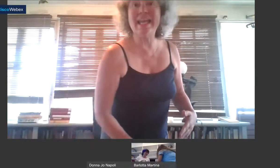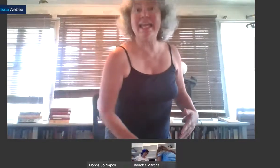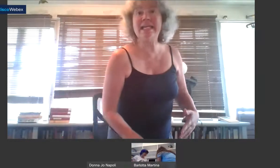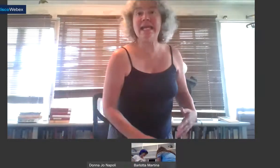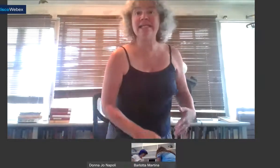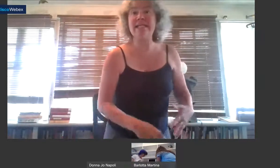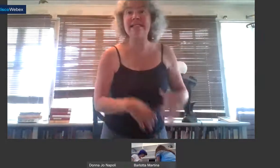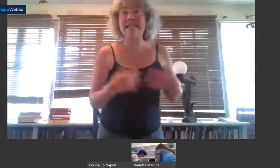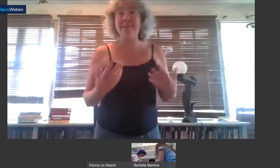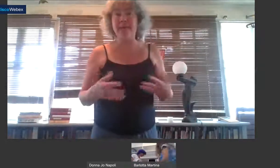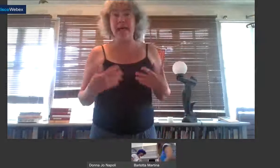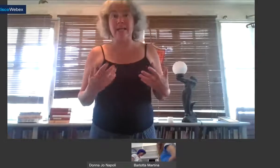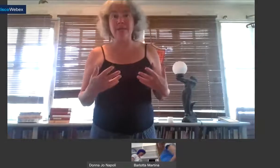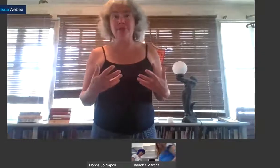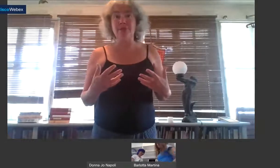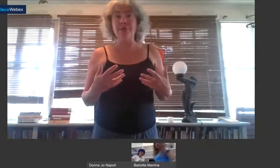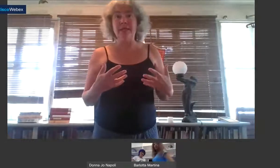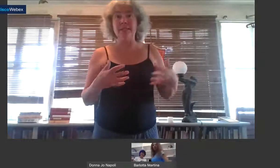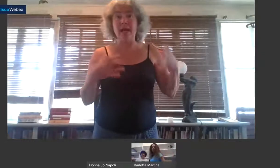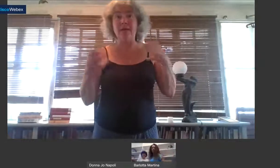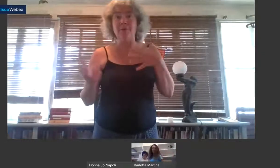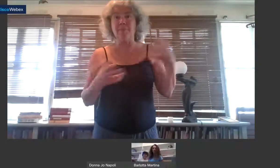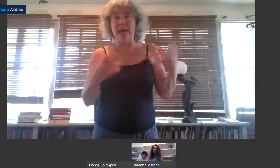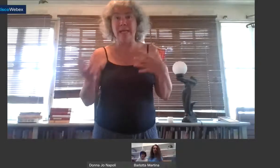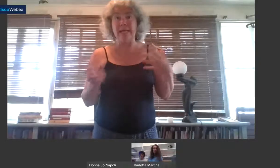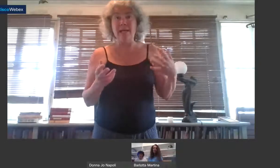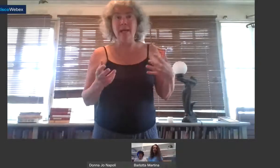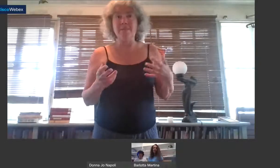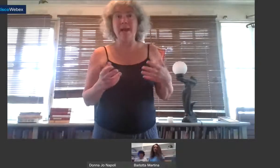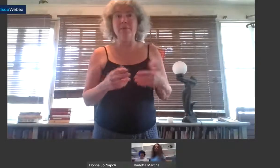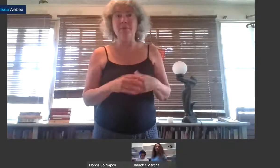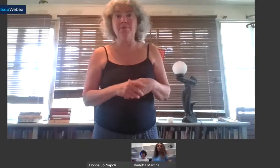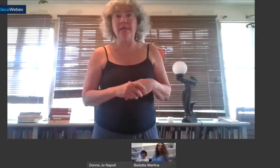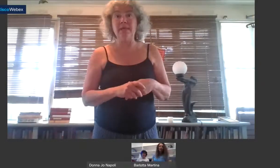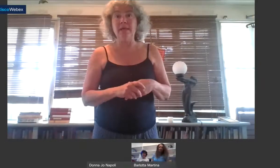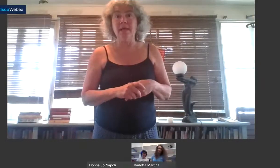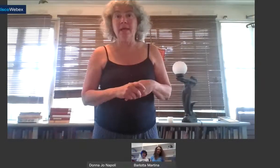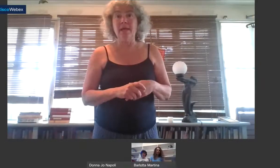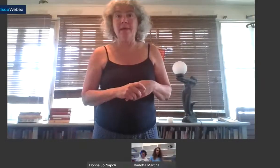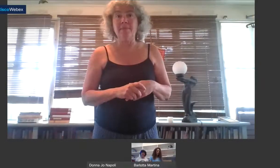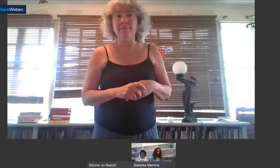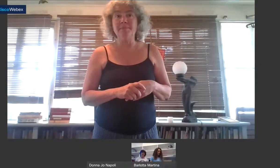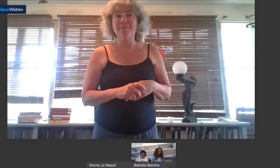It can destabilize your entire body by moving